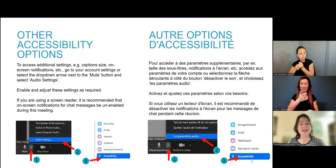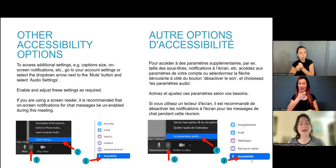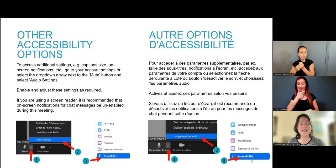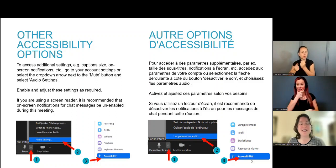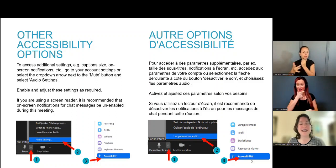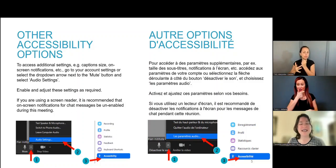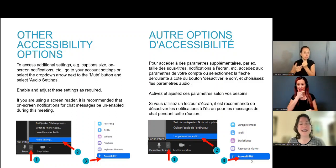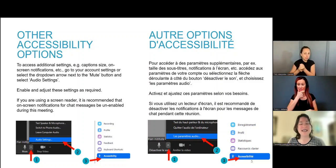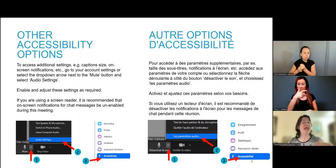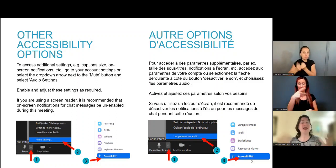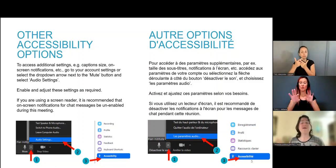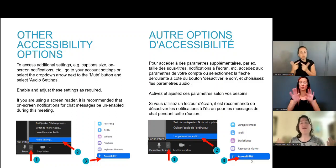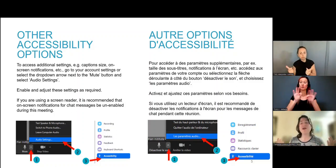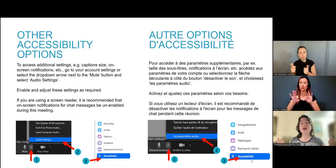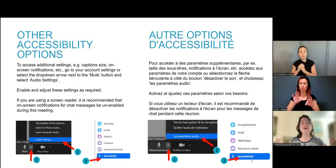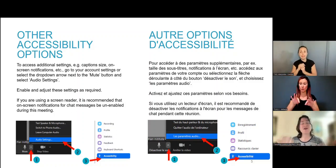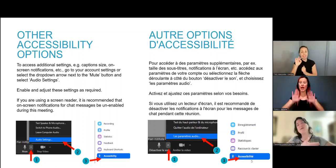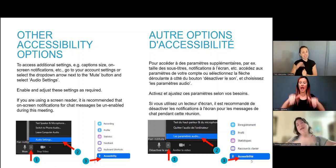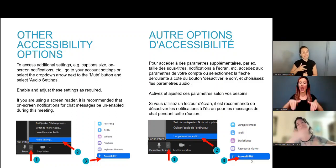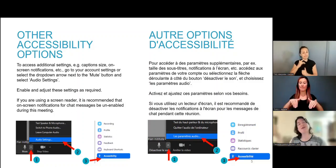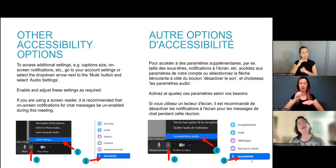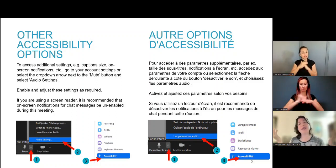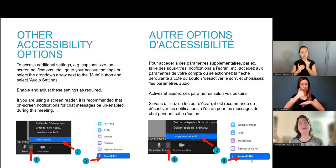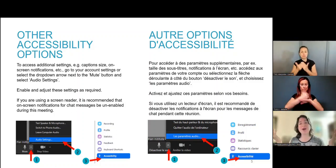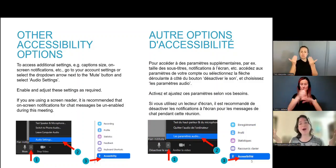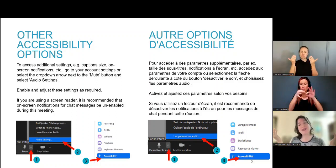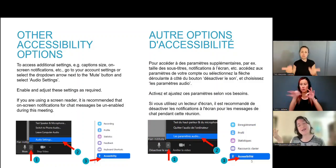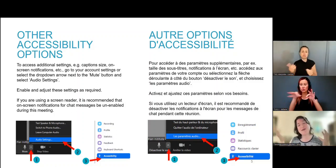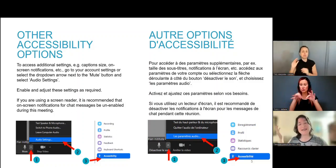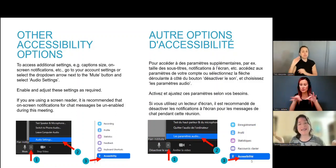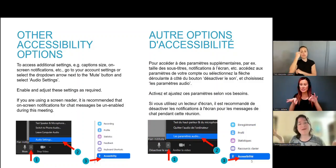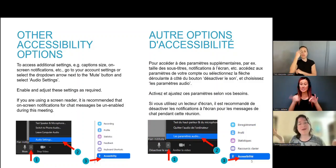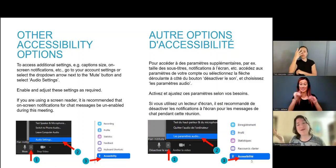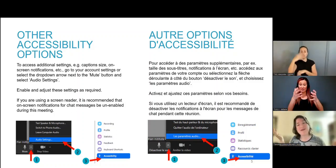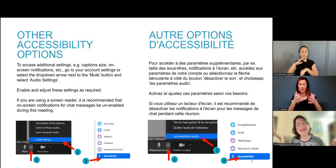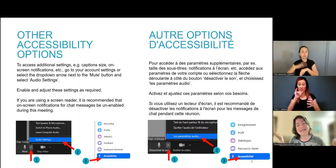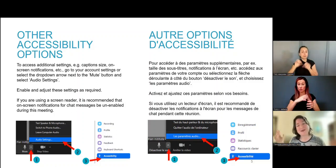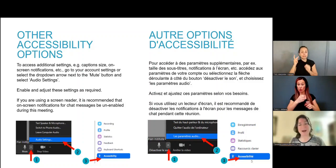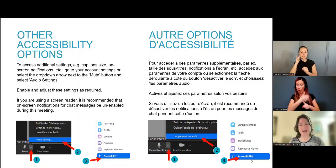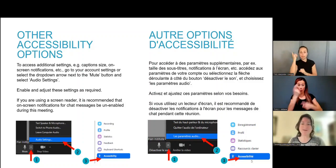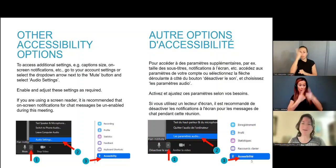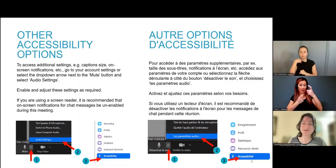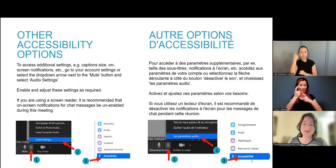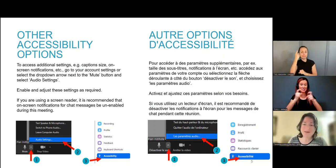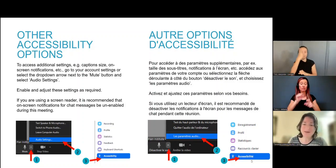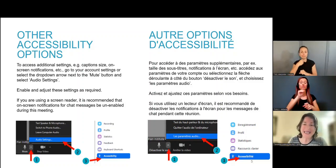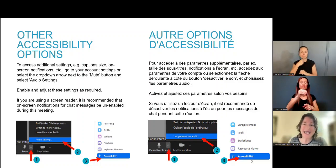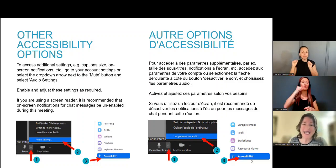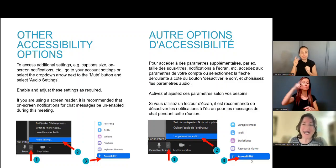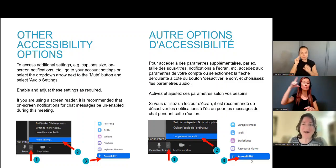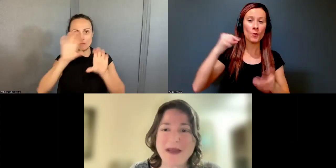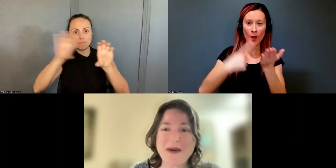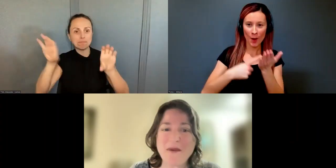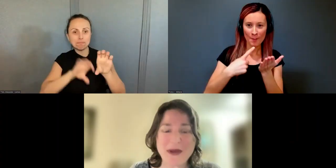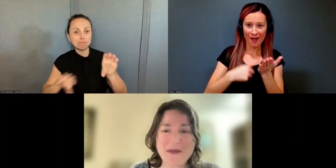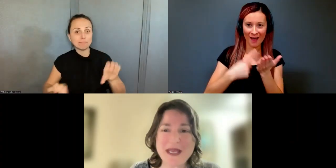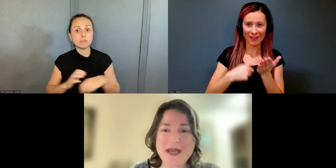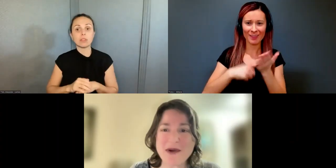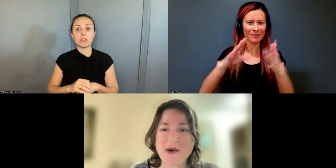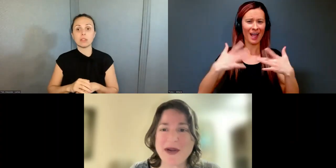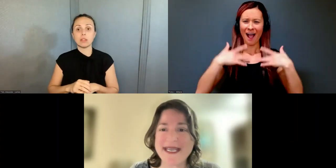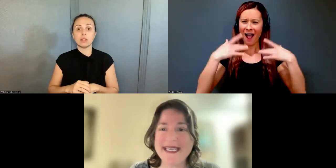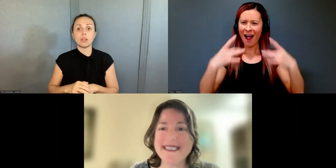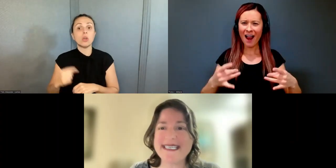you may be experiencing. And if you feel comfortable, please put your camera on so that we can see your beautiful face this morning. We will